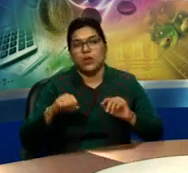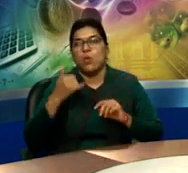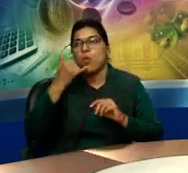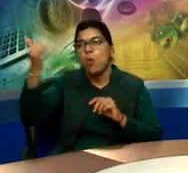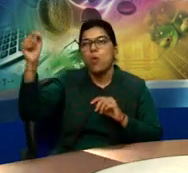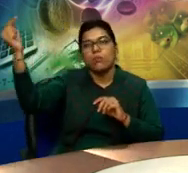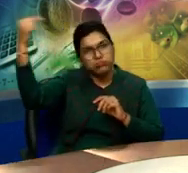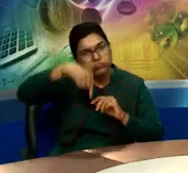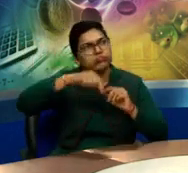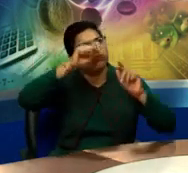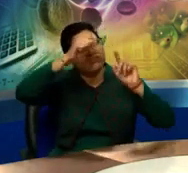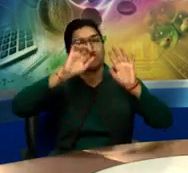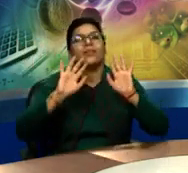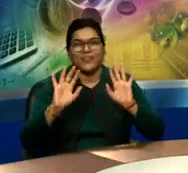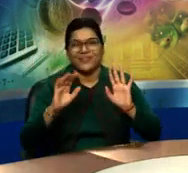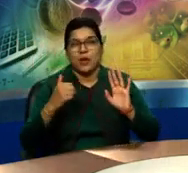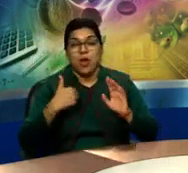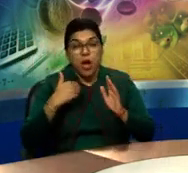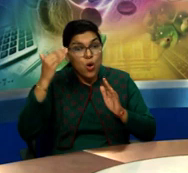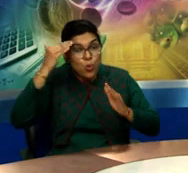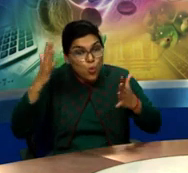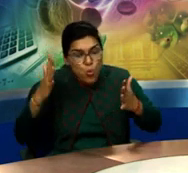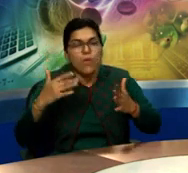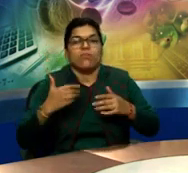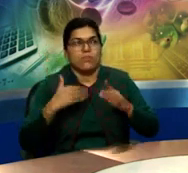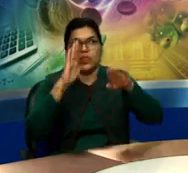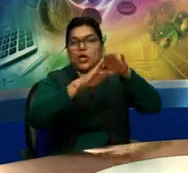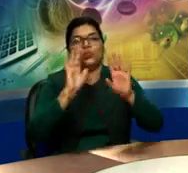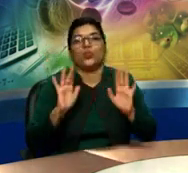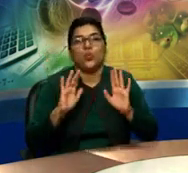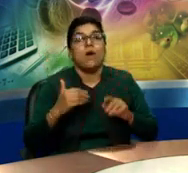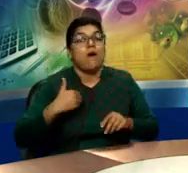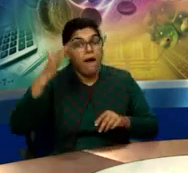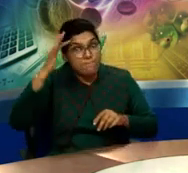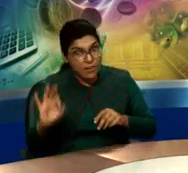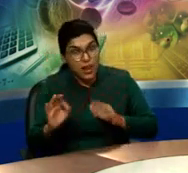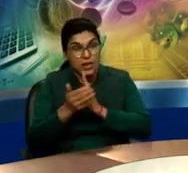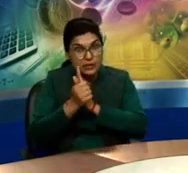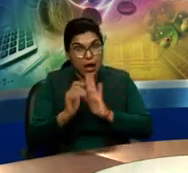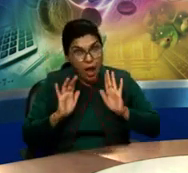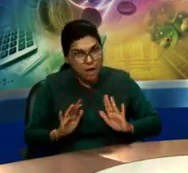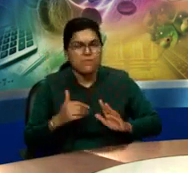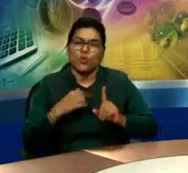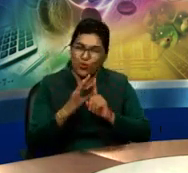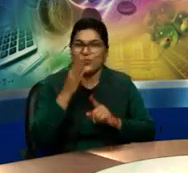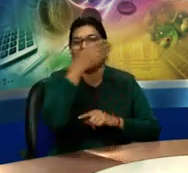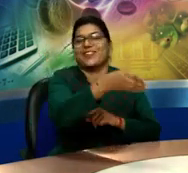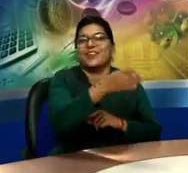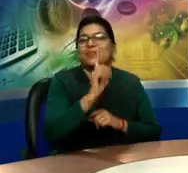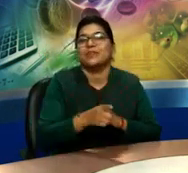For all the tools which are new, which are heavy machinery, we should be careful while handling them, while